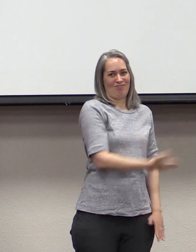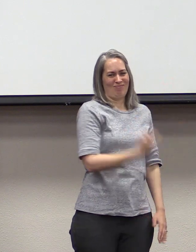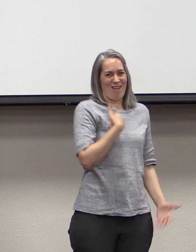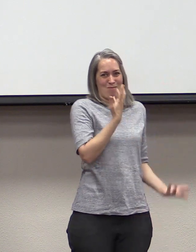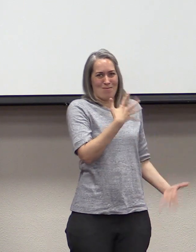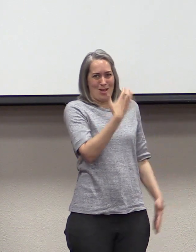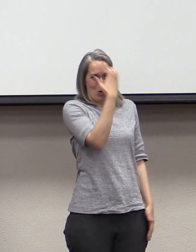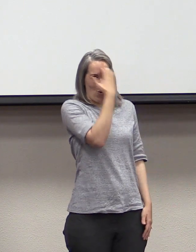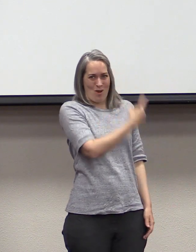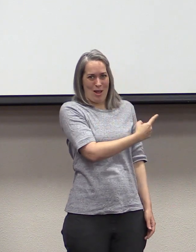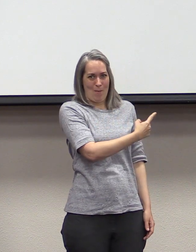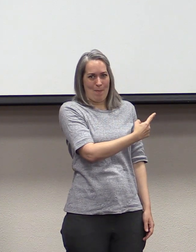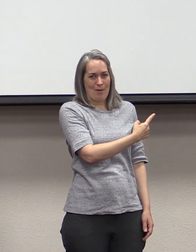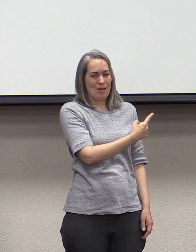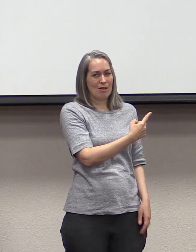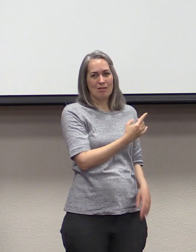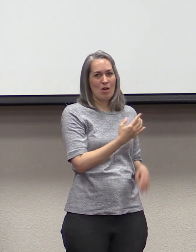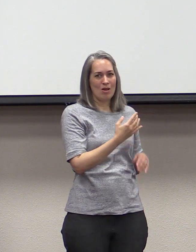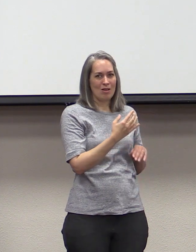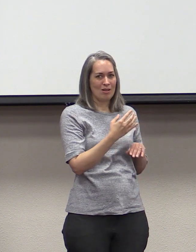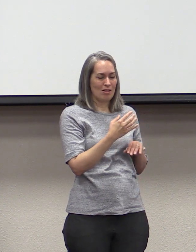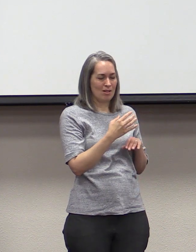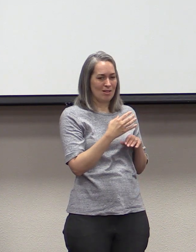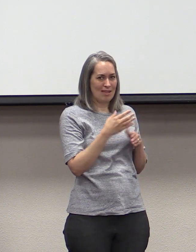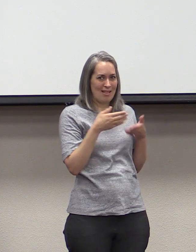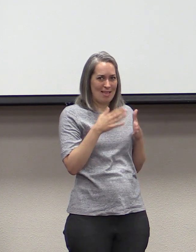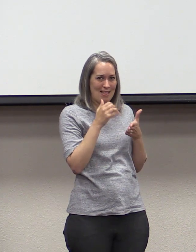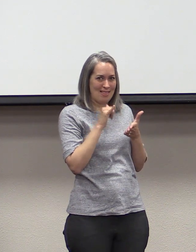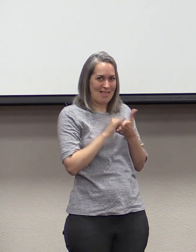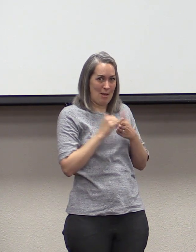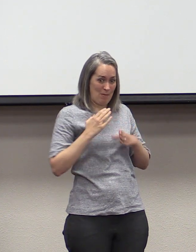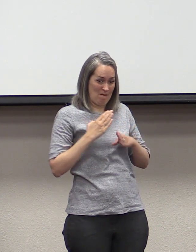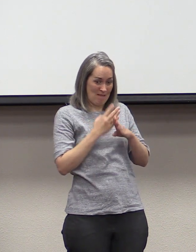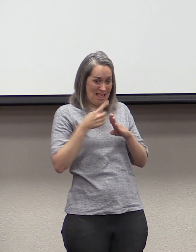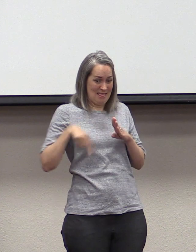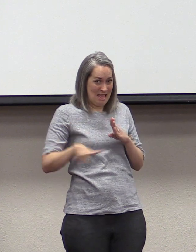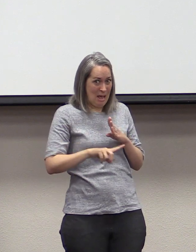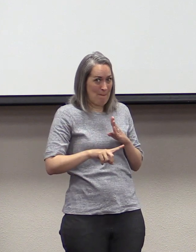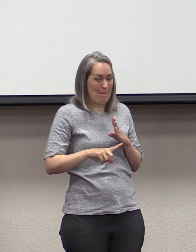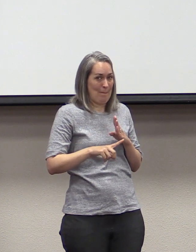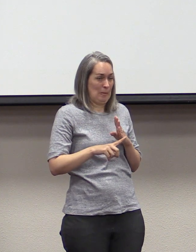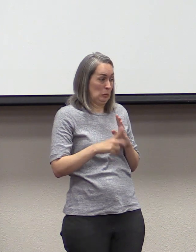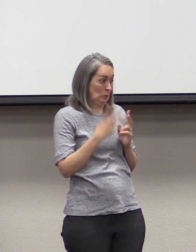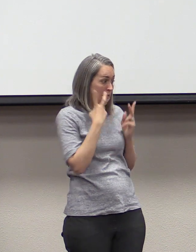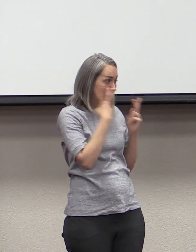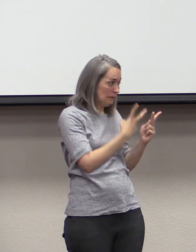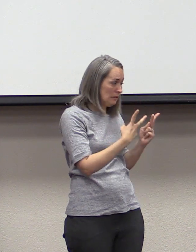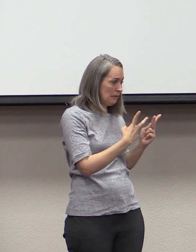way of what they were seeing and what they were hearing. They couldn't get past